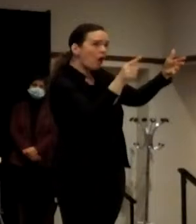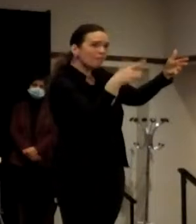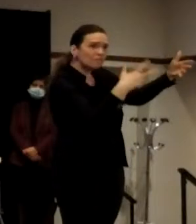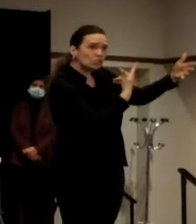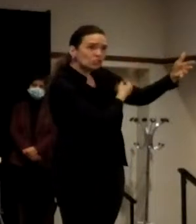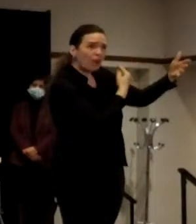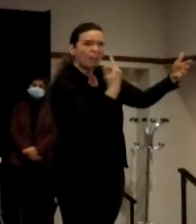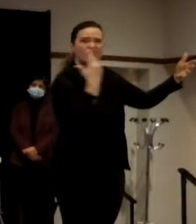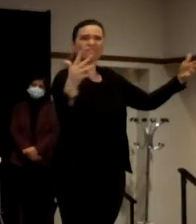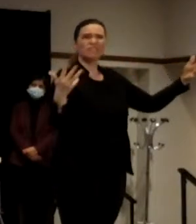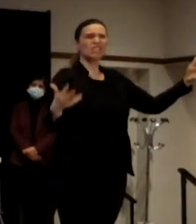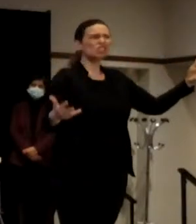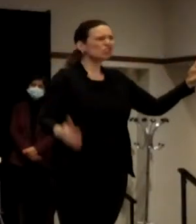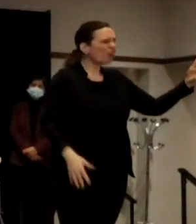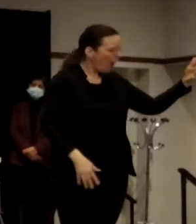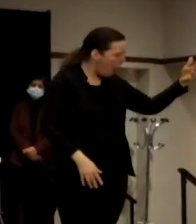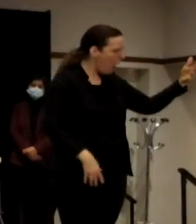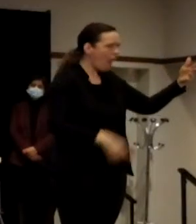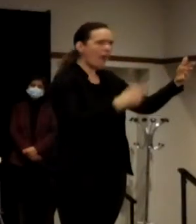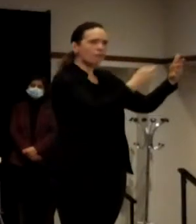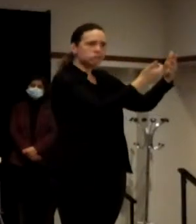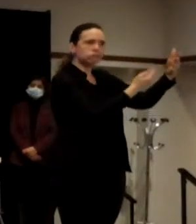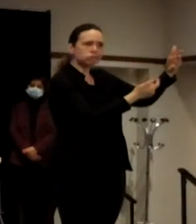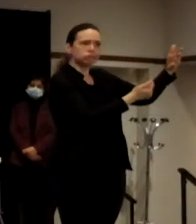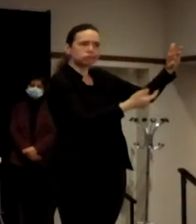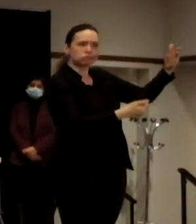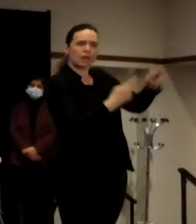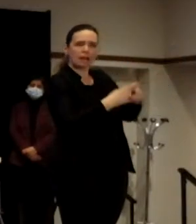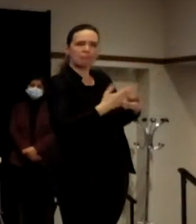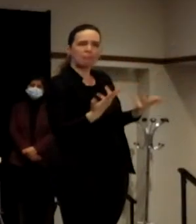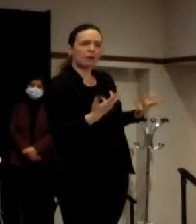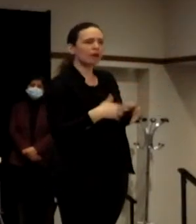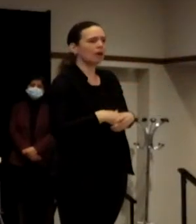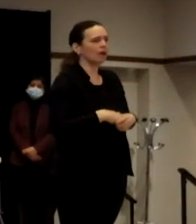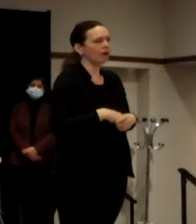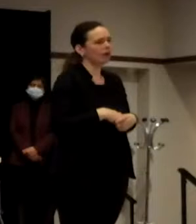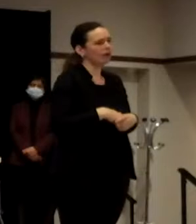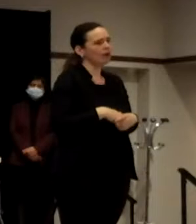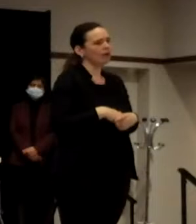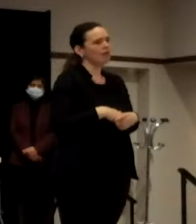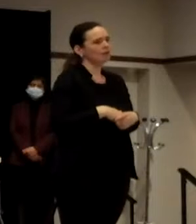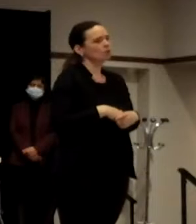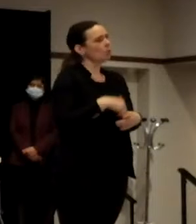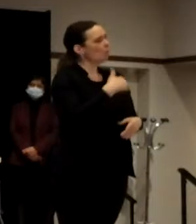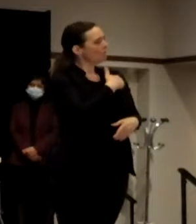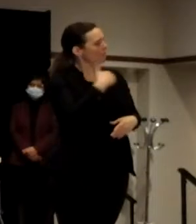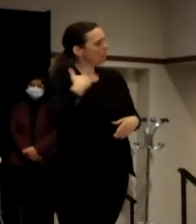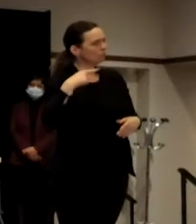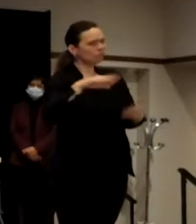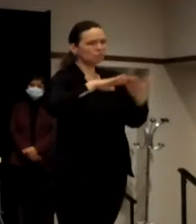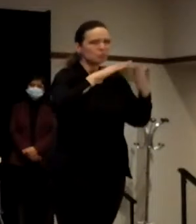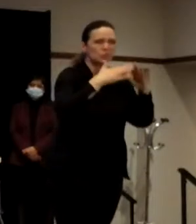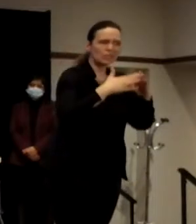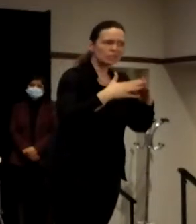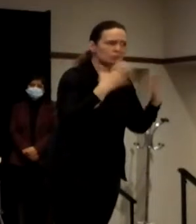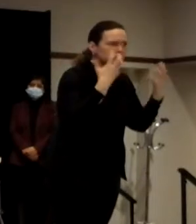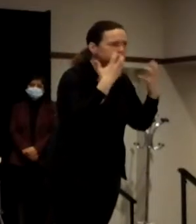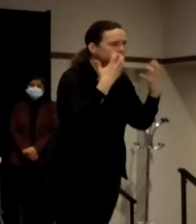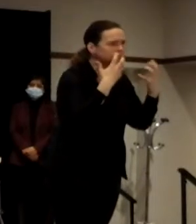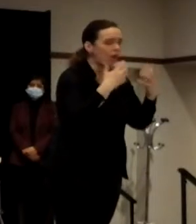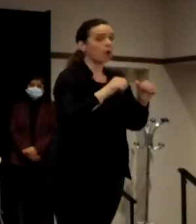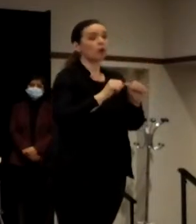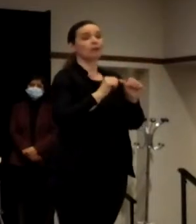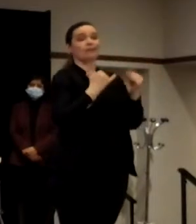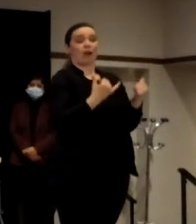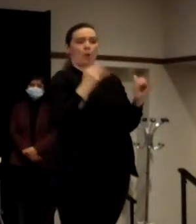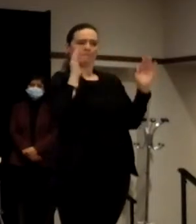have. And so the members of our communities with comorbidities, we're all making progress on this. So I